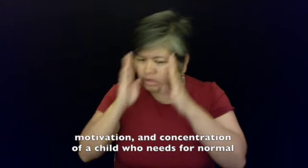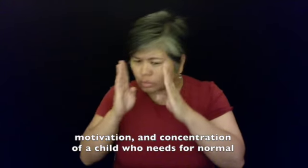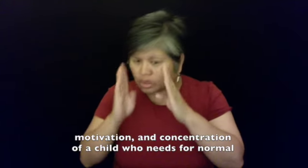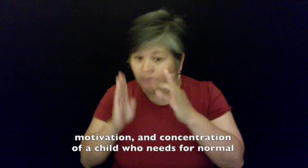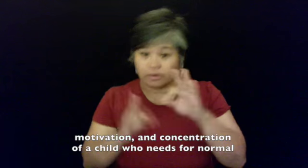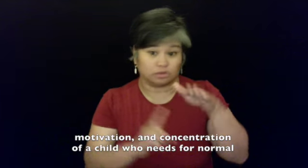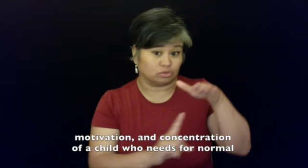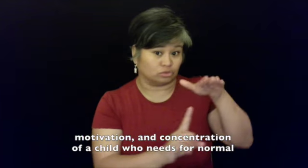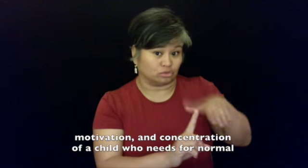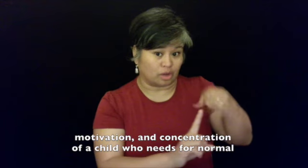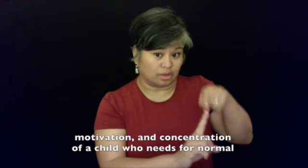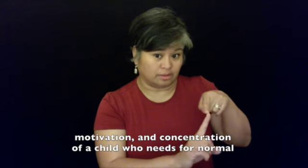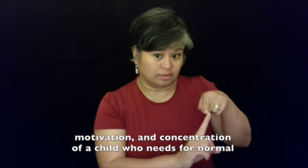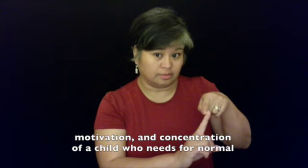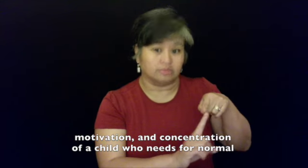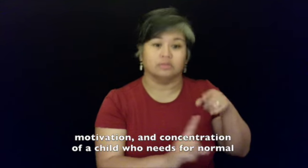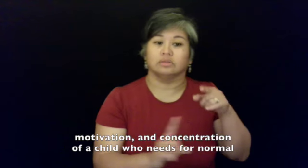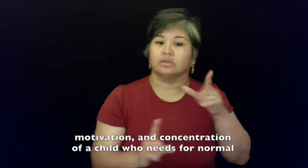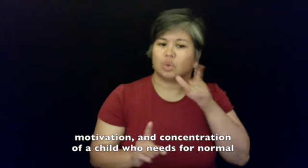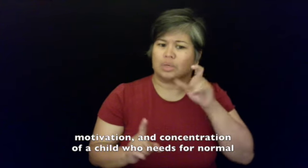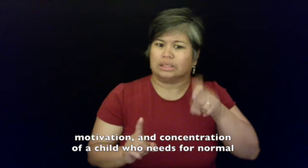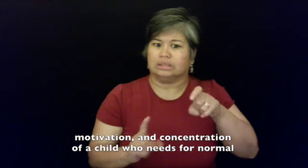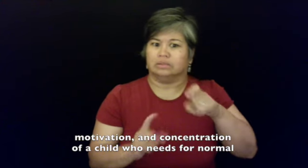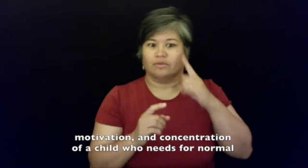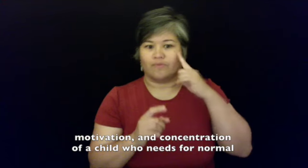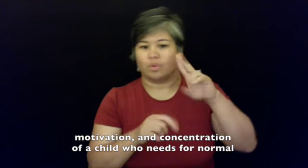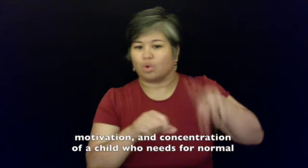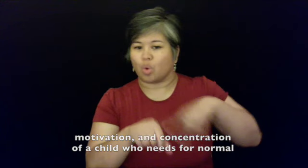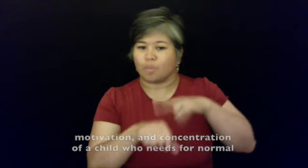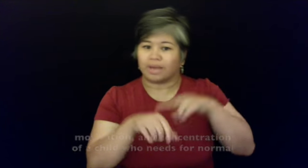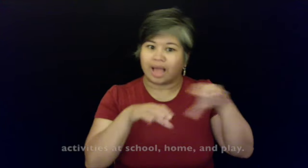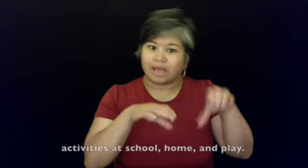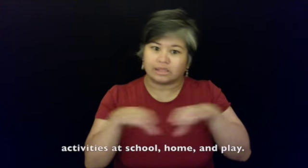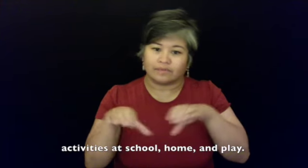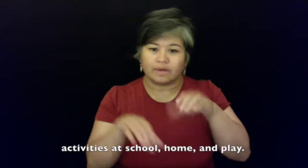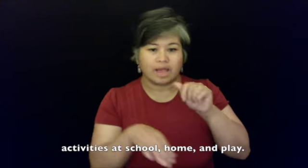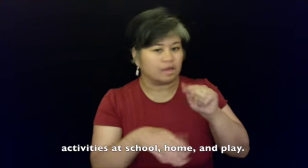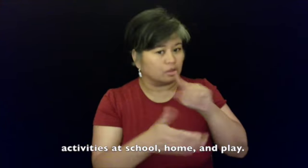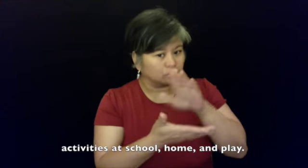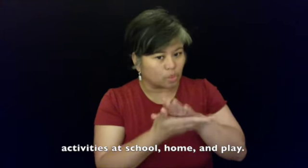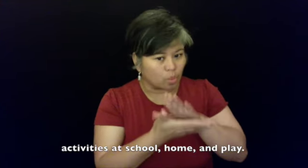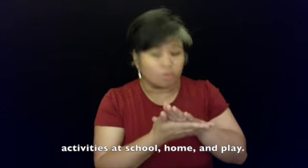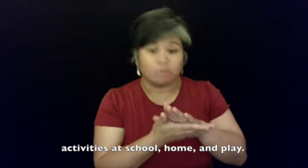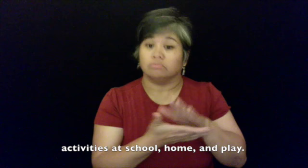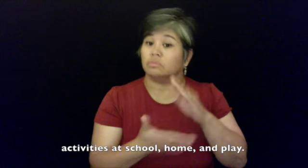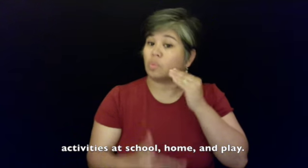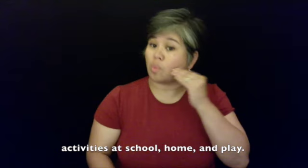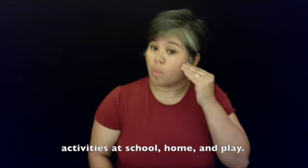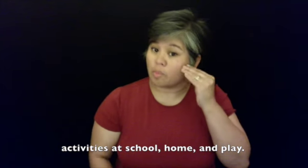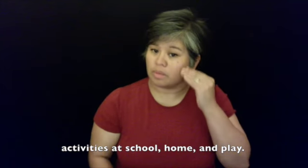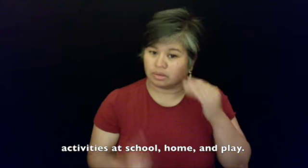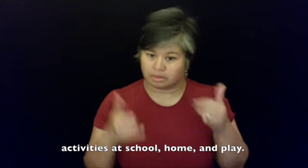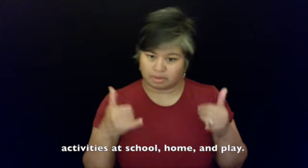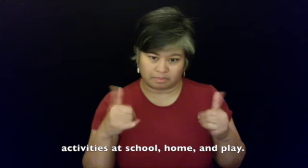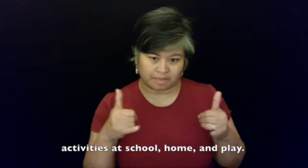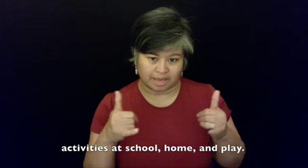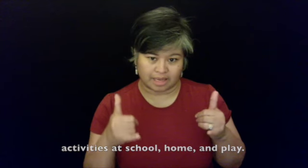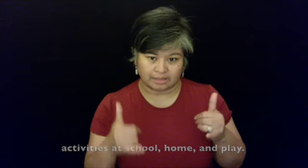motivation, and concentration of a child who needs for a normal activities at school, home, and at